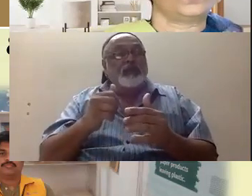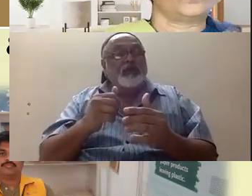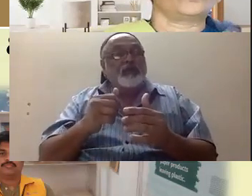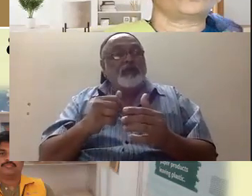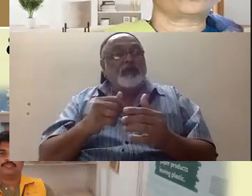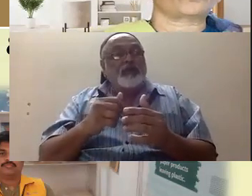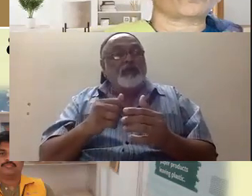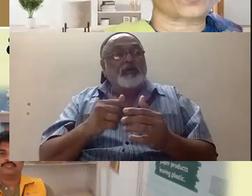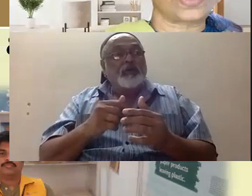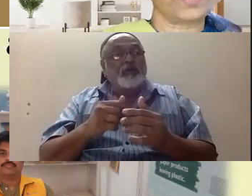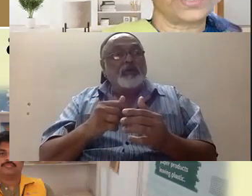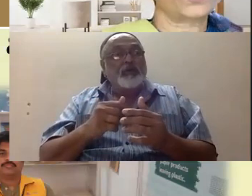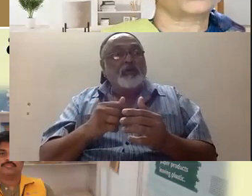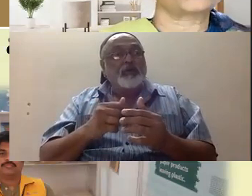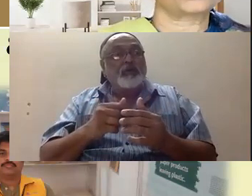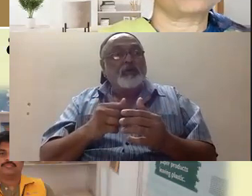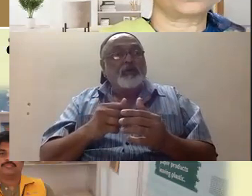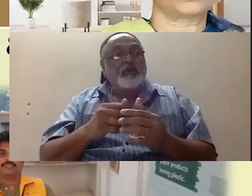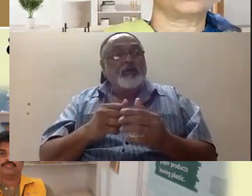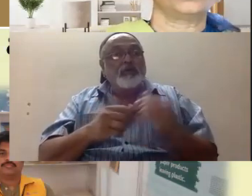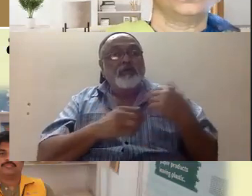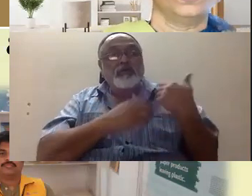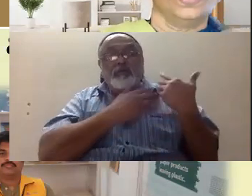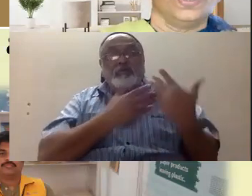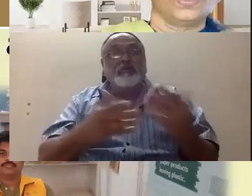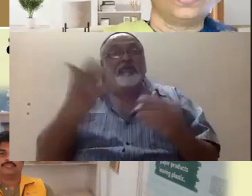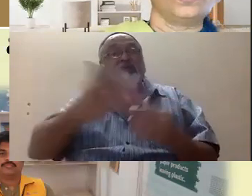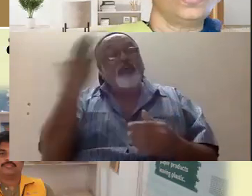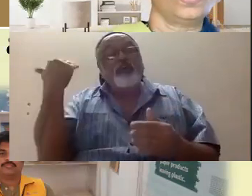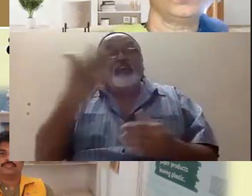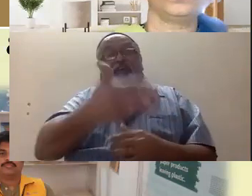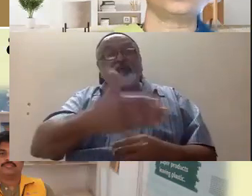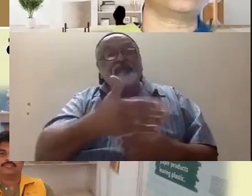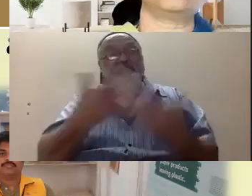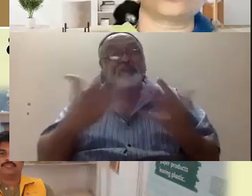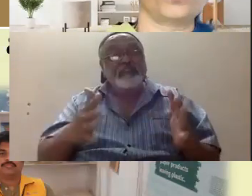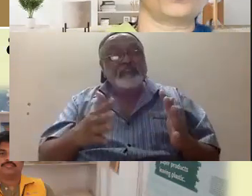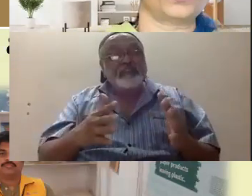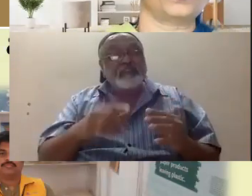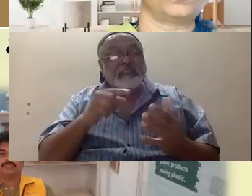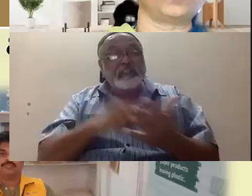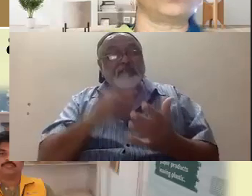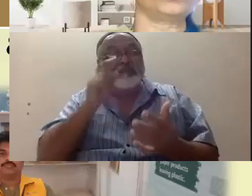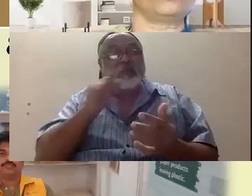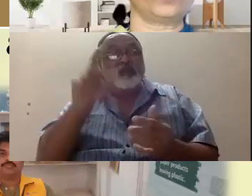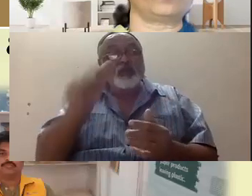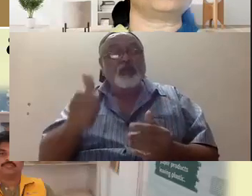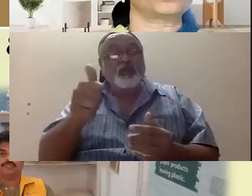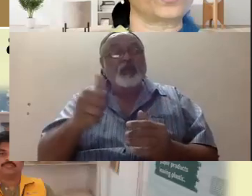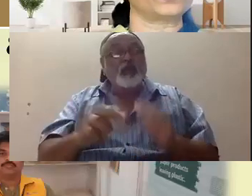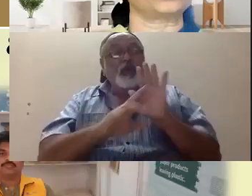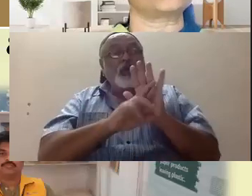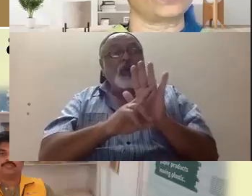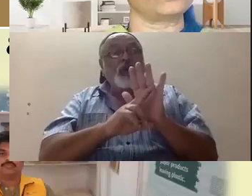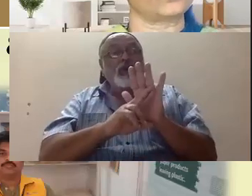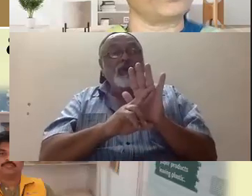say, has been introduced in the beginning. He is a real role model. And both of them,